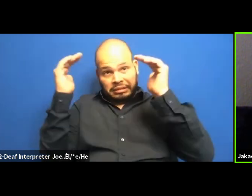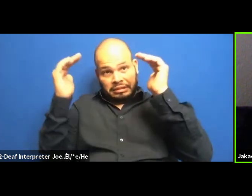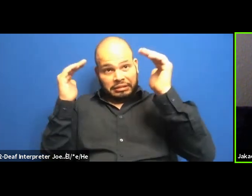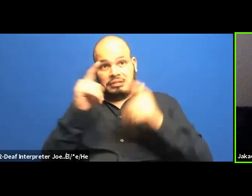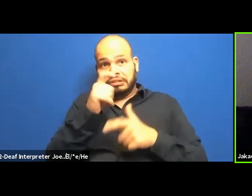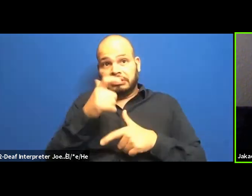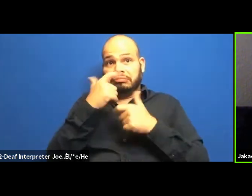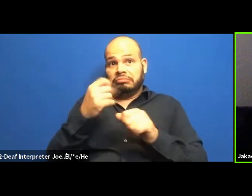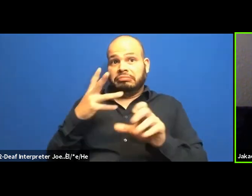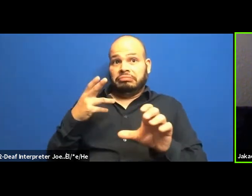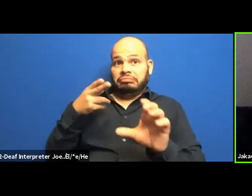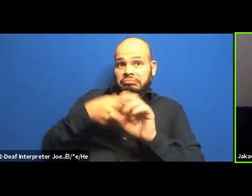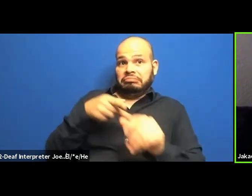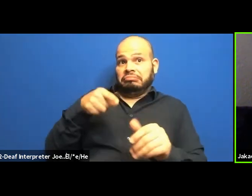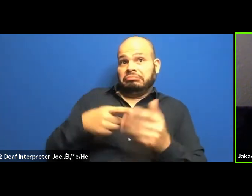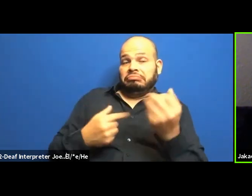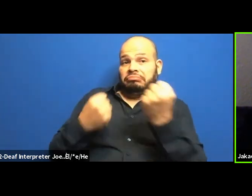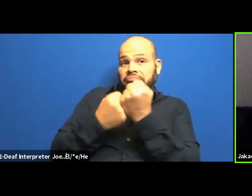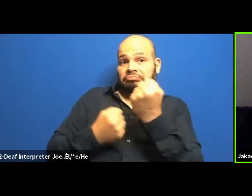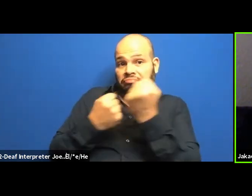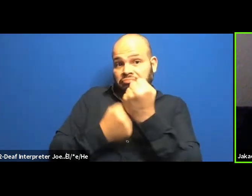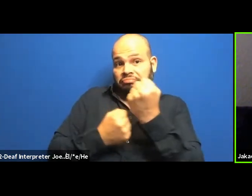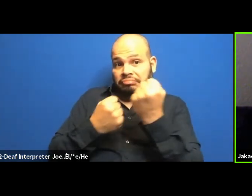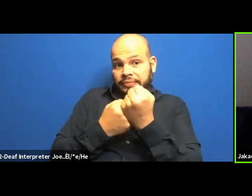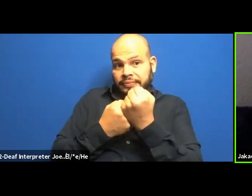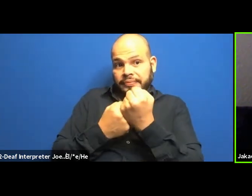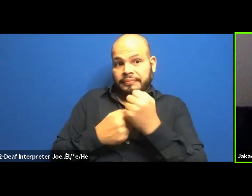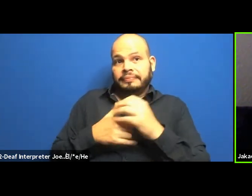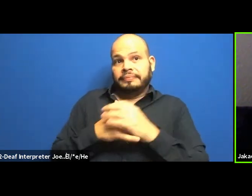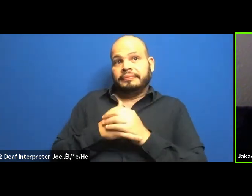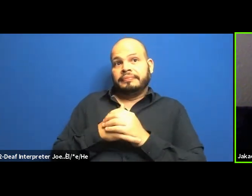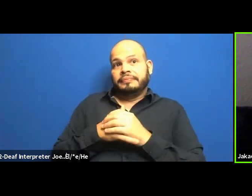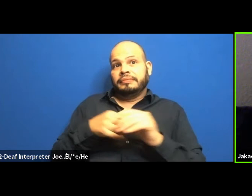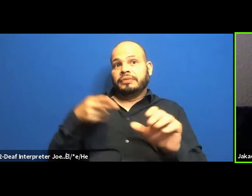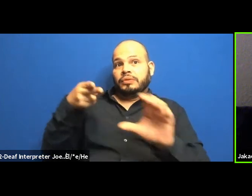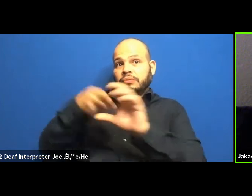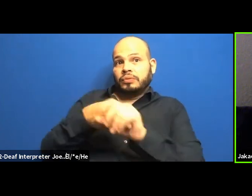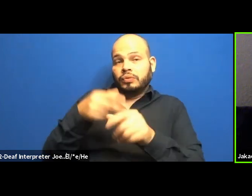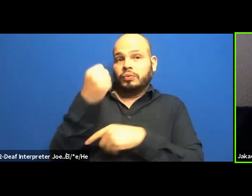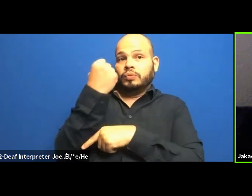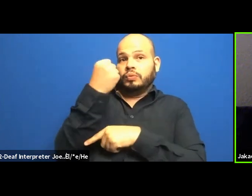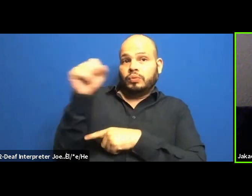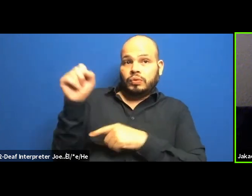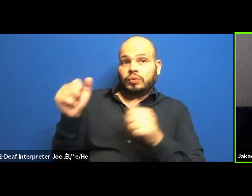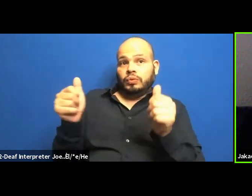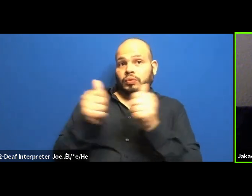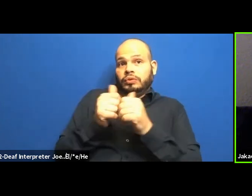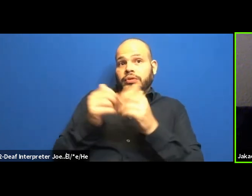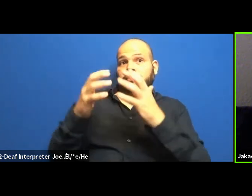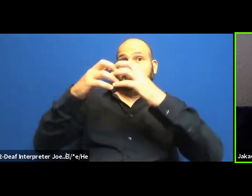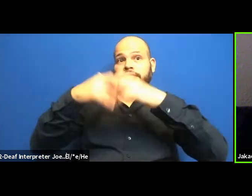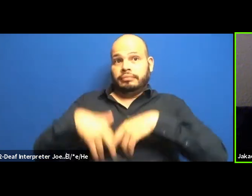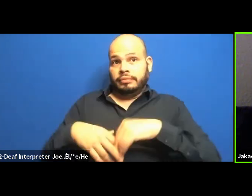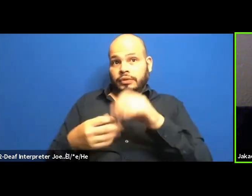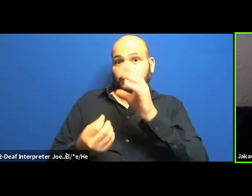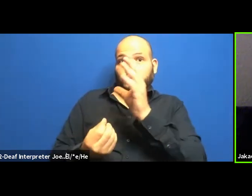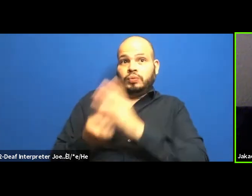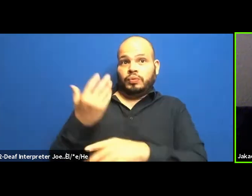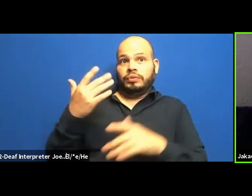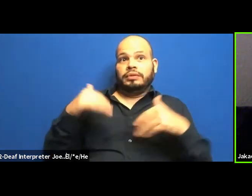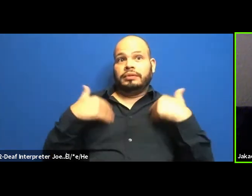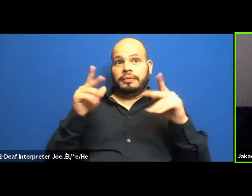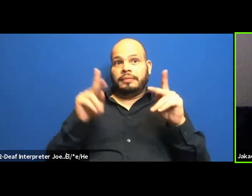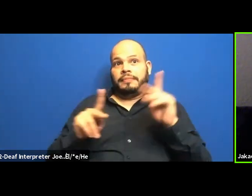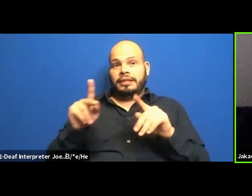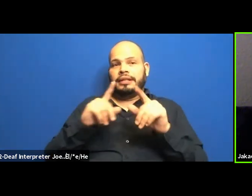very essential to work with young people. And then two, to go along with that, it's very important for you to know that this work is not